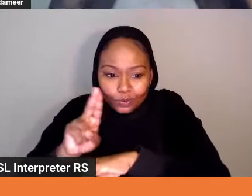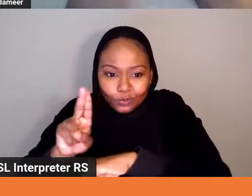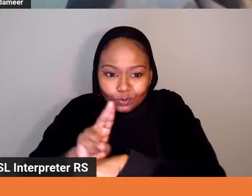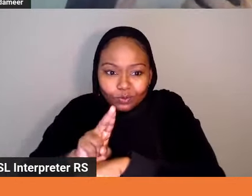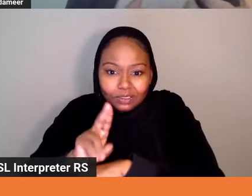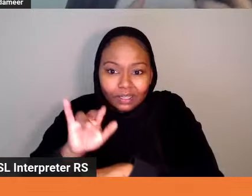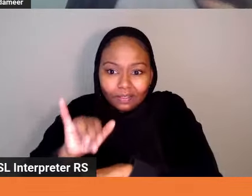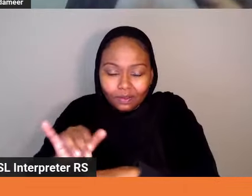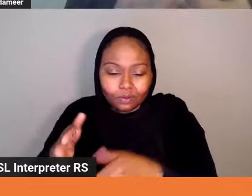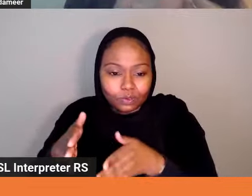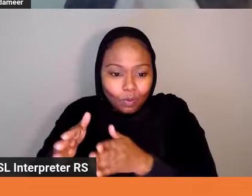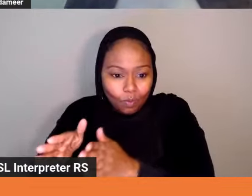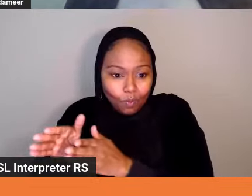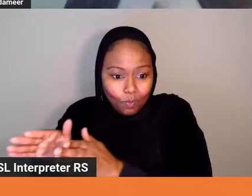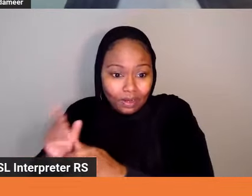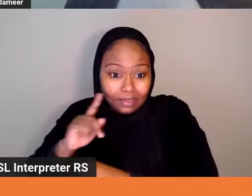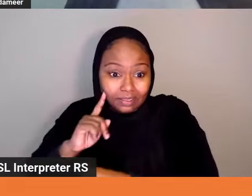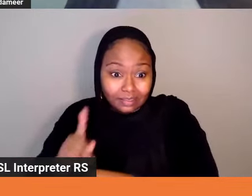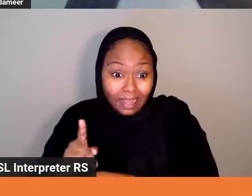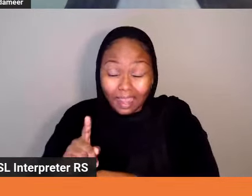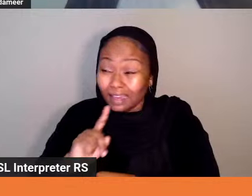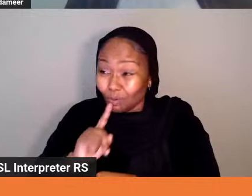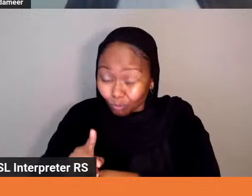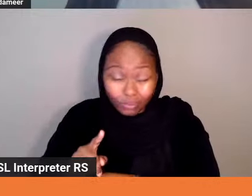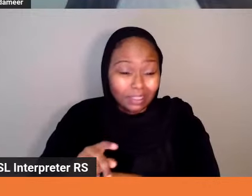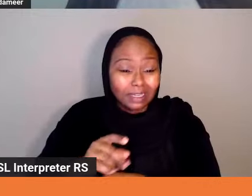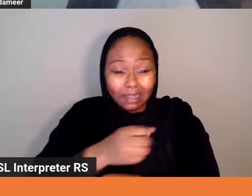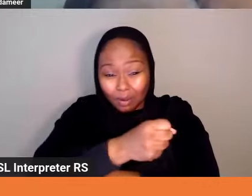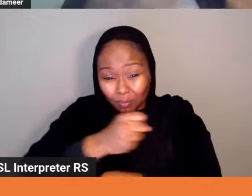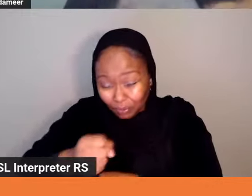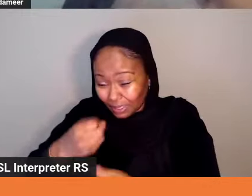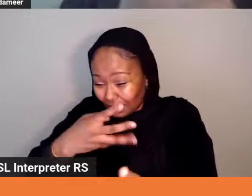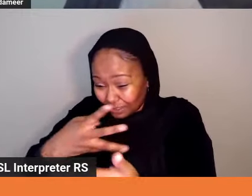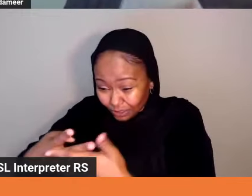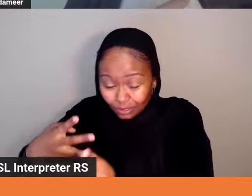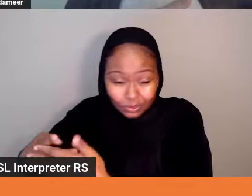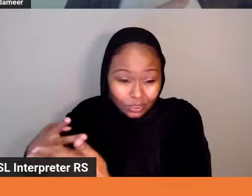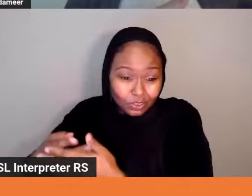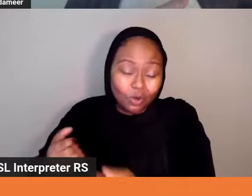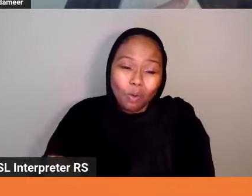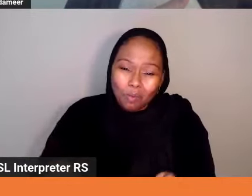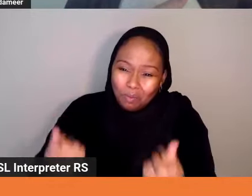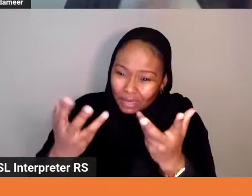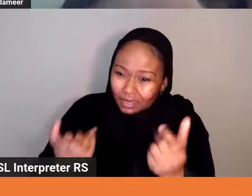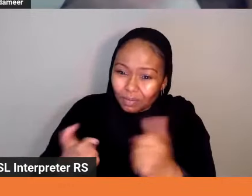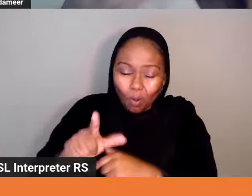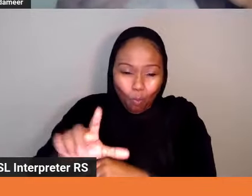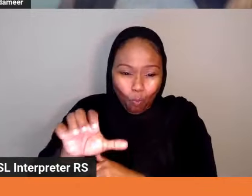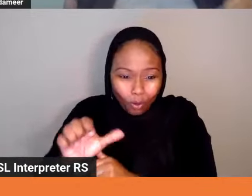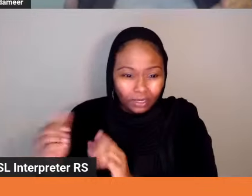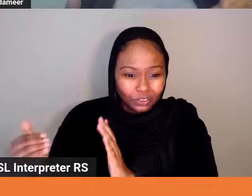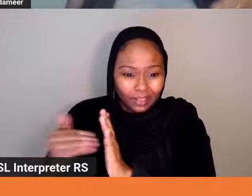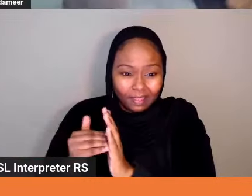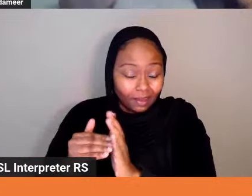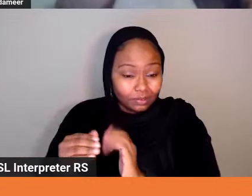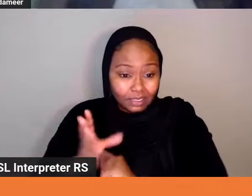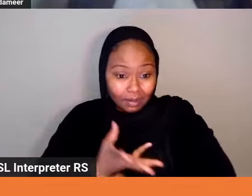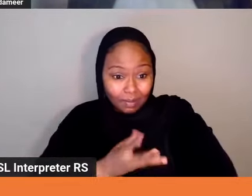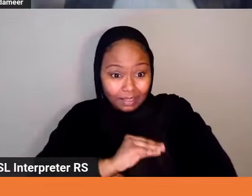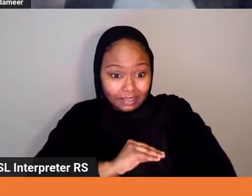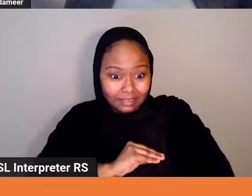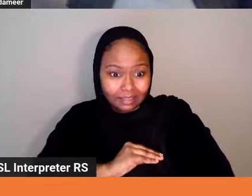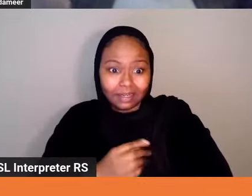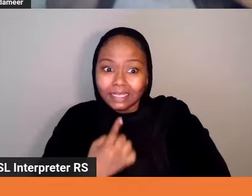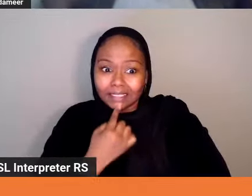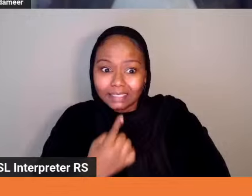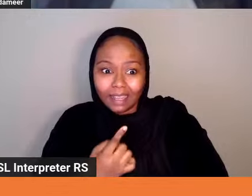and criminalize hundreds of thousands of Palestinians based on the military orders that claiming that all